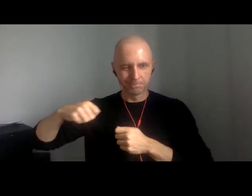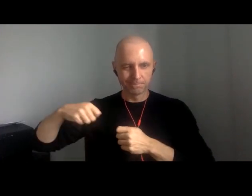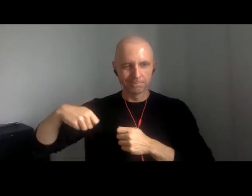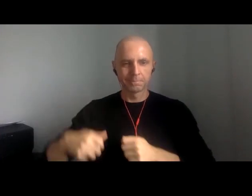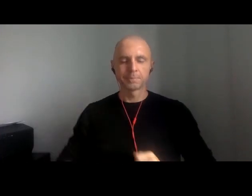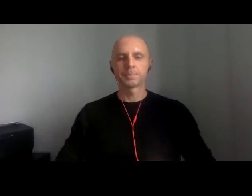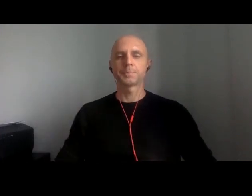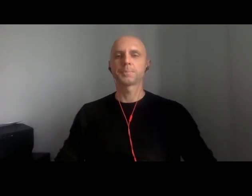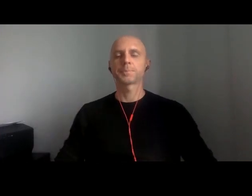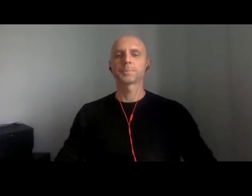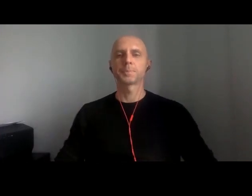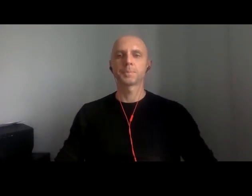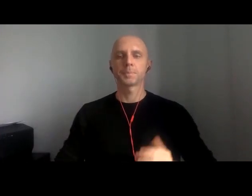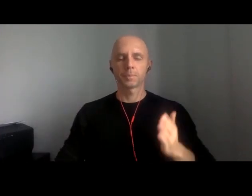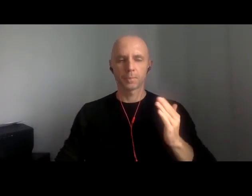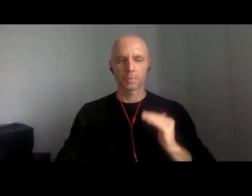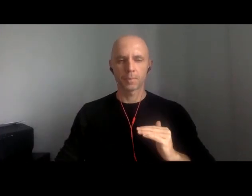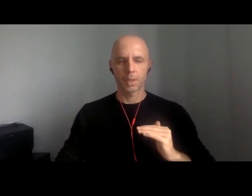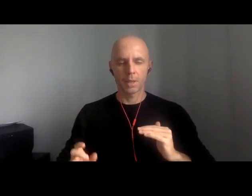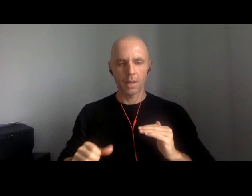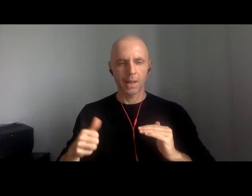And there is also,